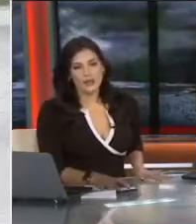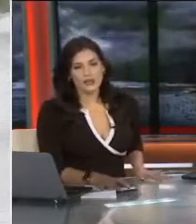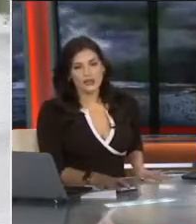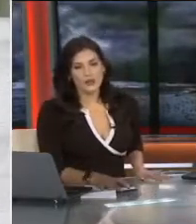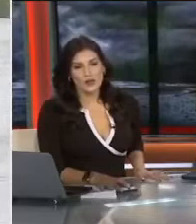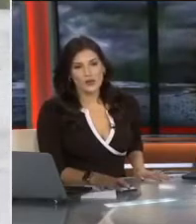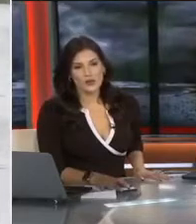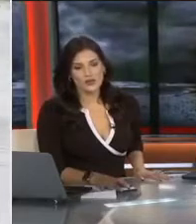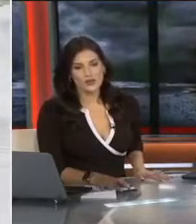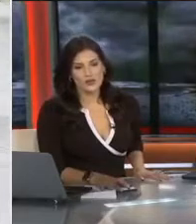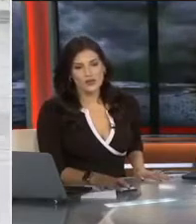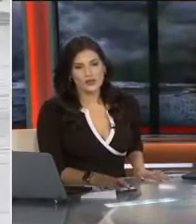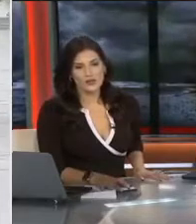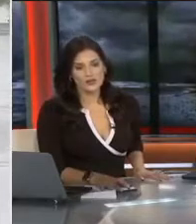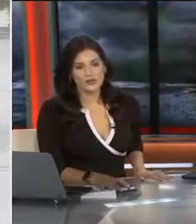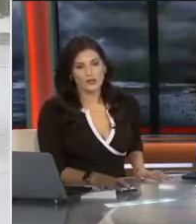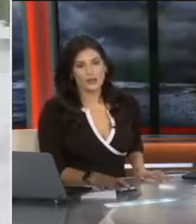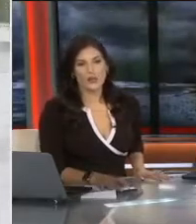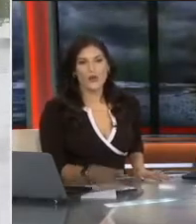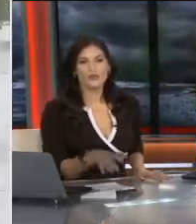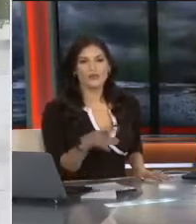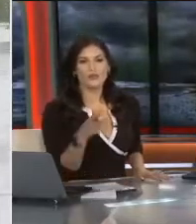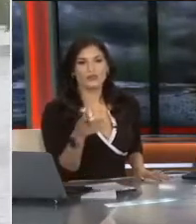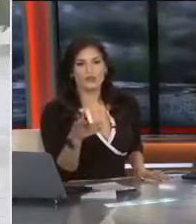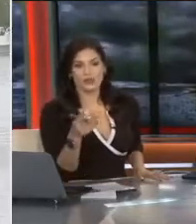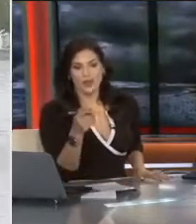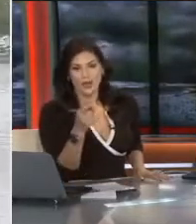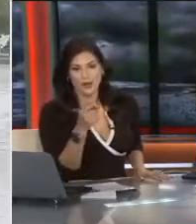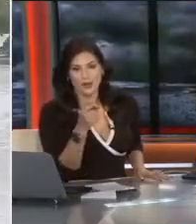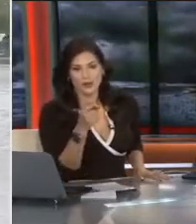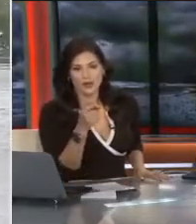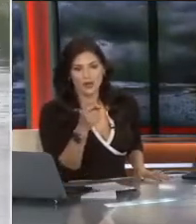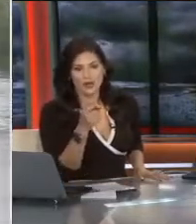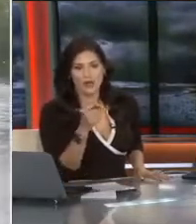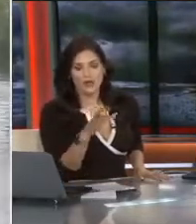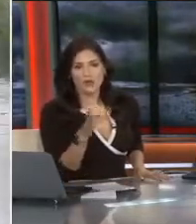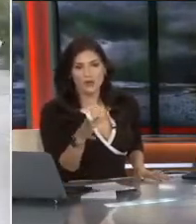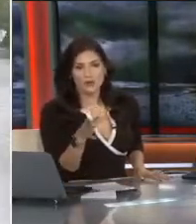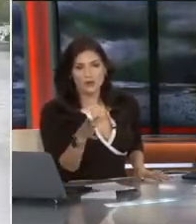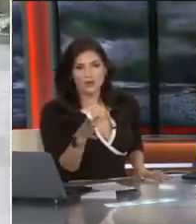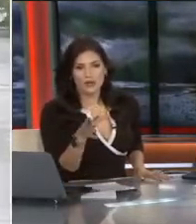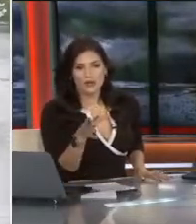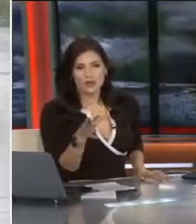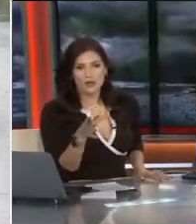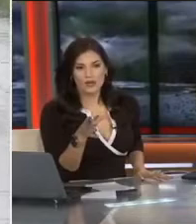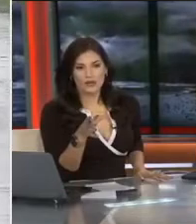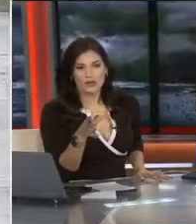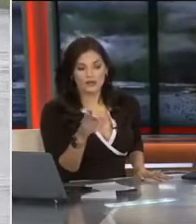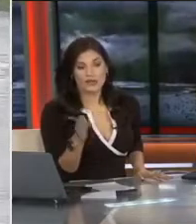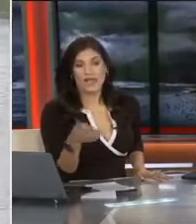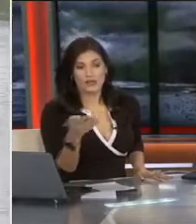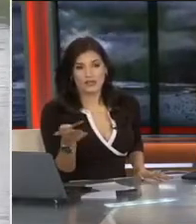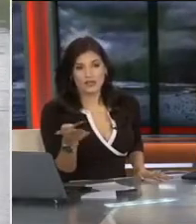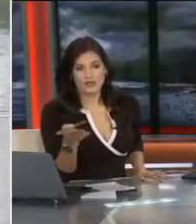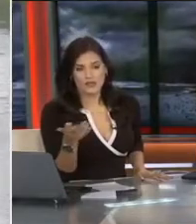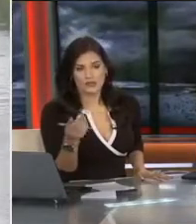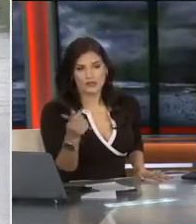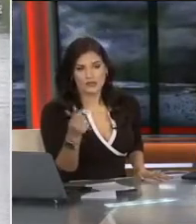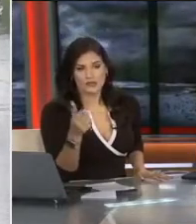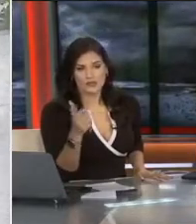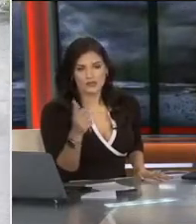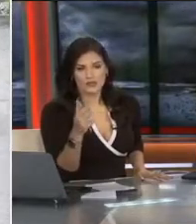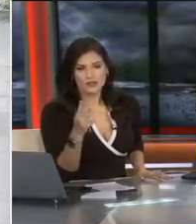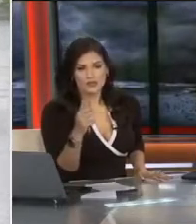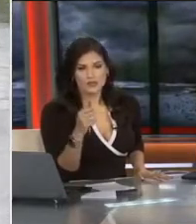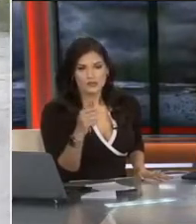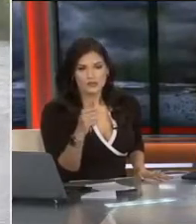want to ask quickly, for those who are just joining us this afternoon, what's the feeling you're getting from those who are being saved in these